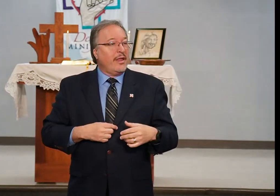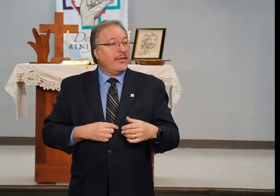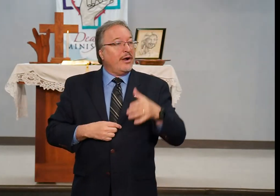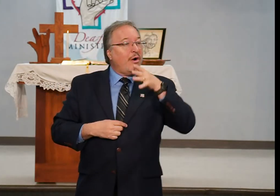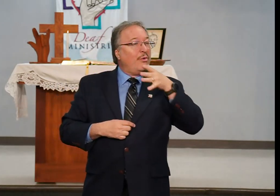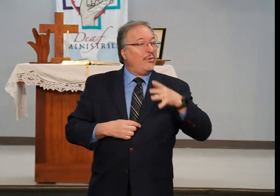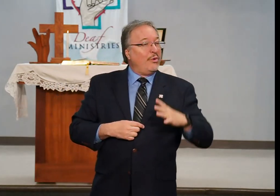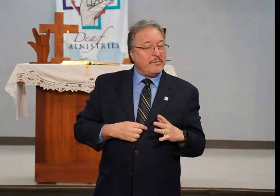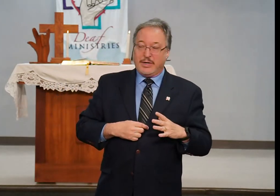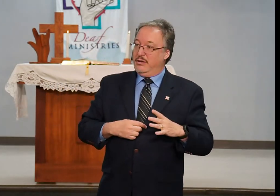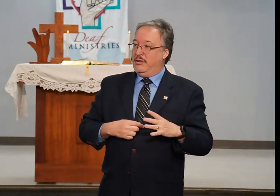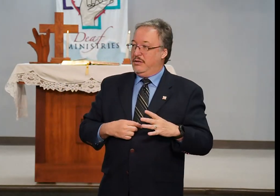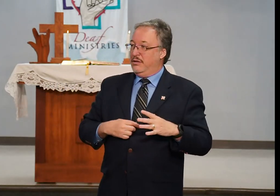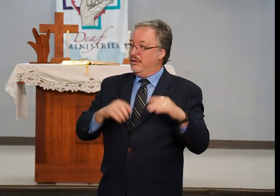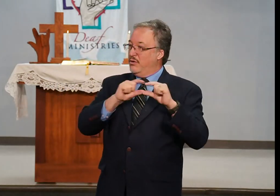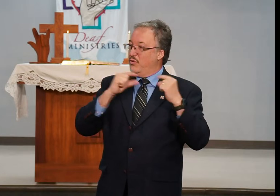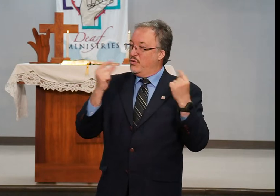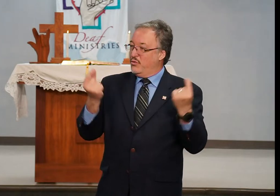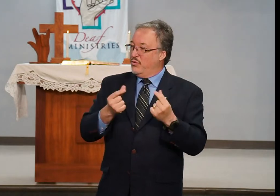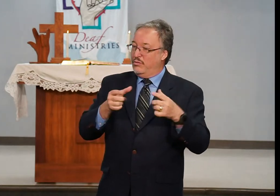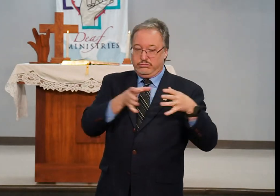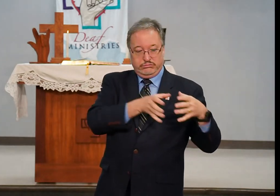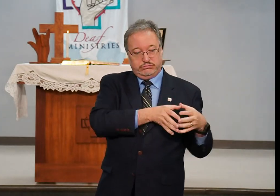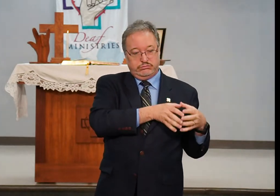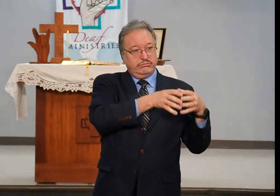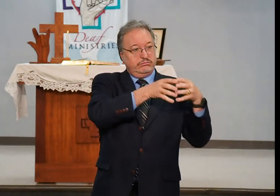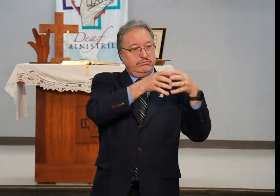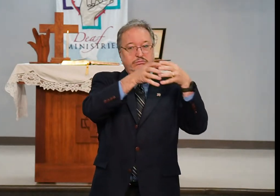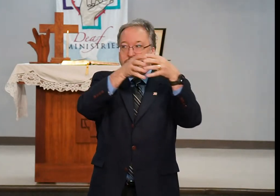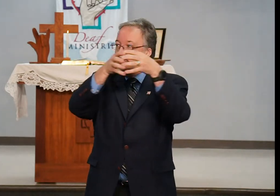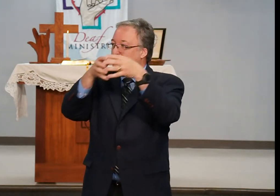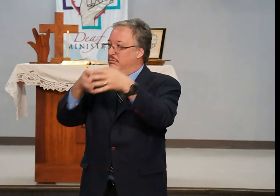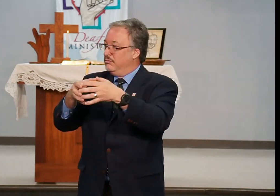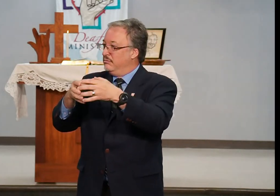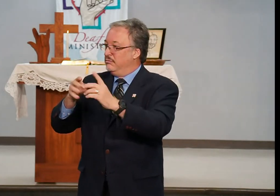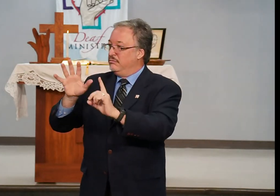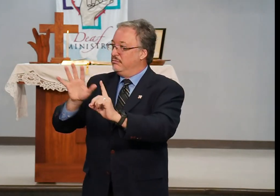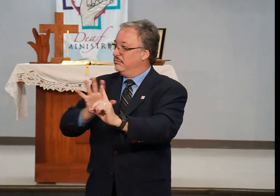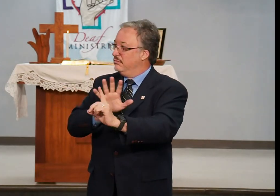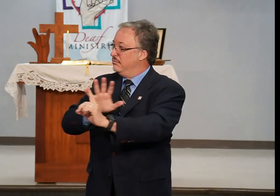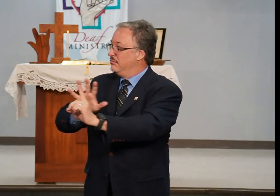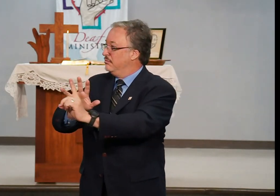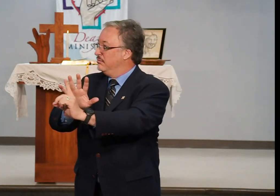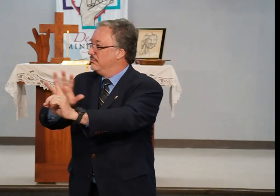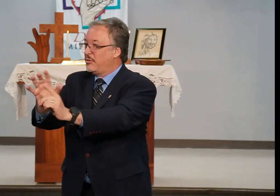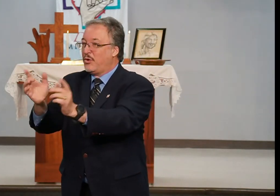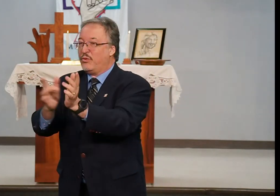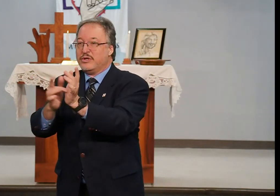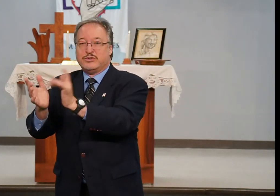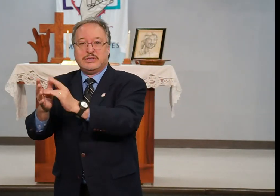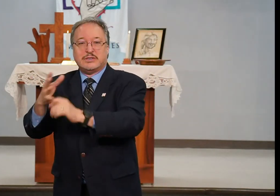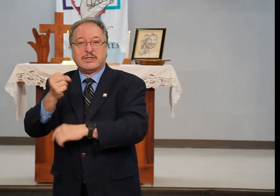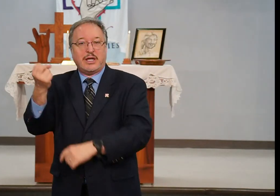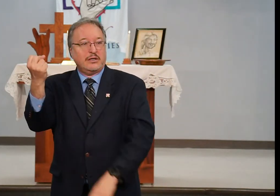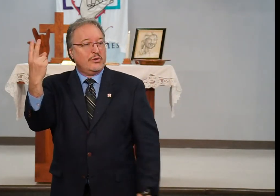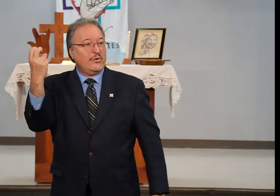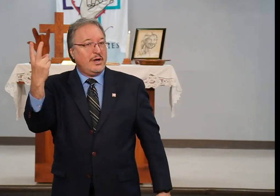because now there was a group of women following with them and traveling with them,